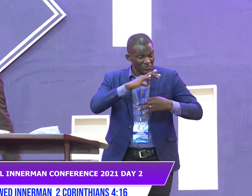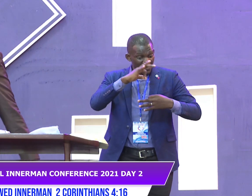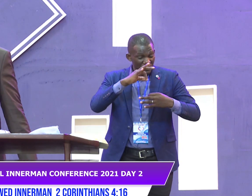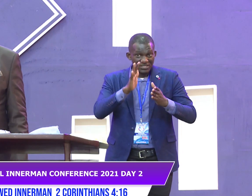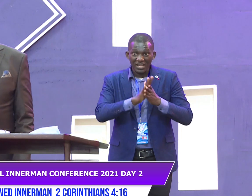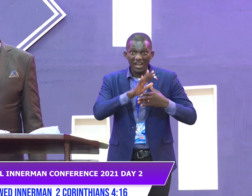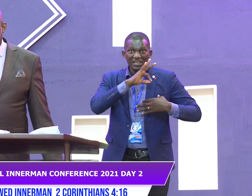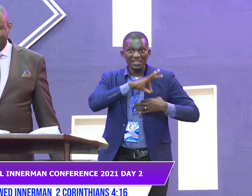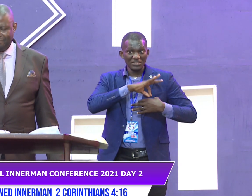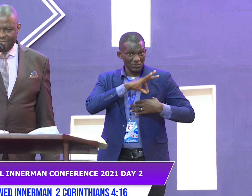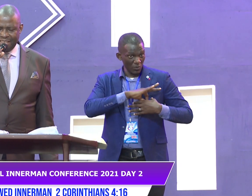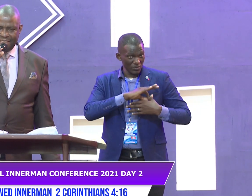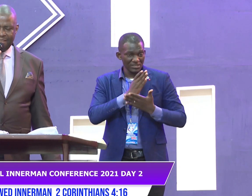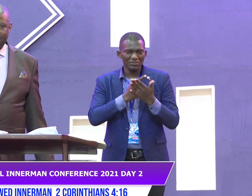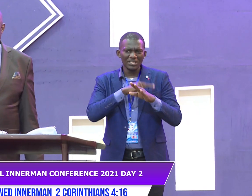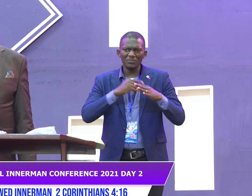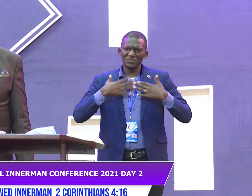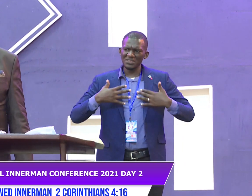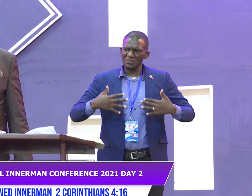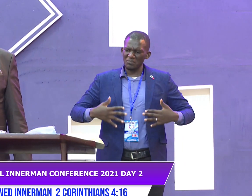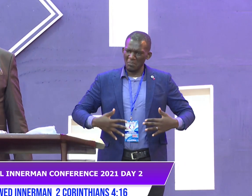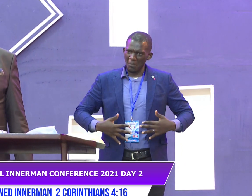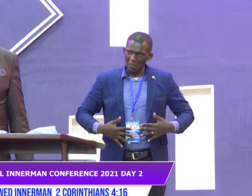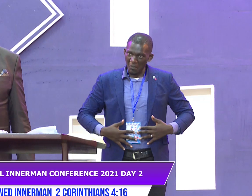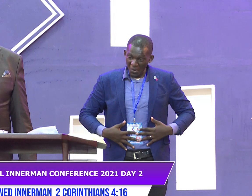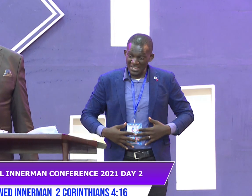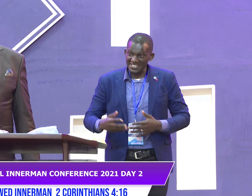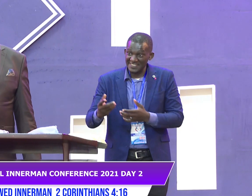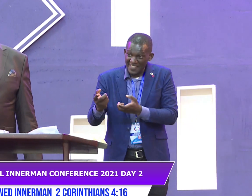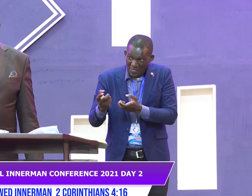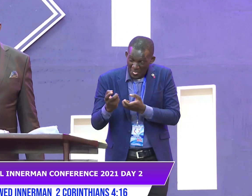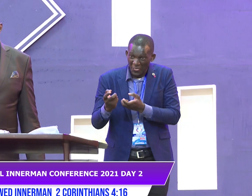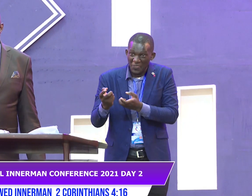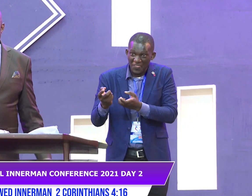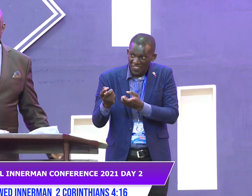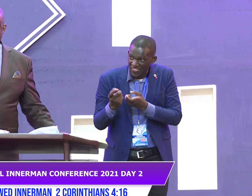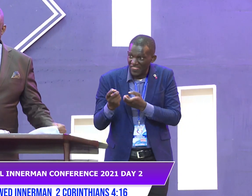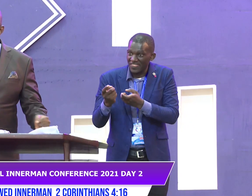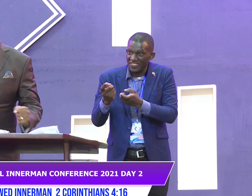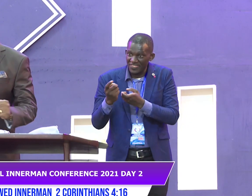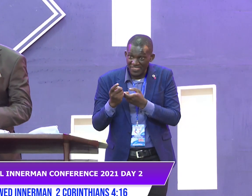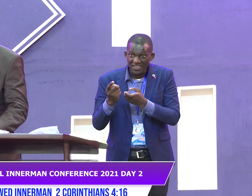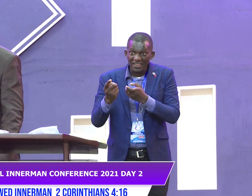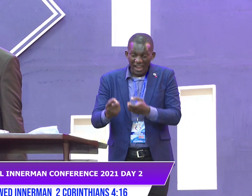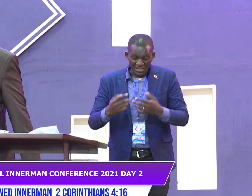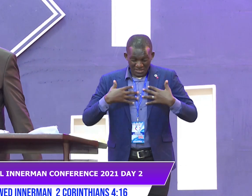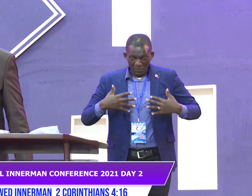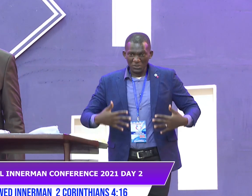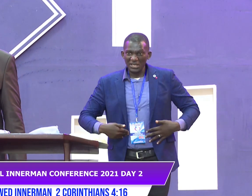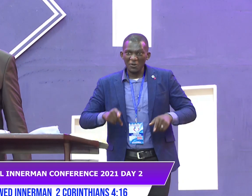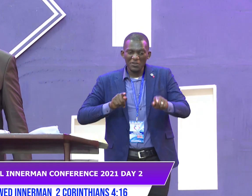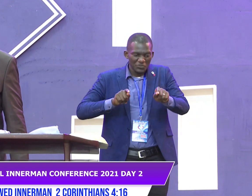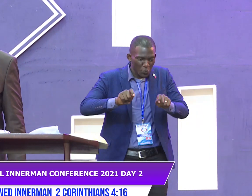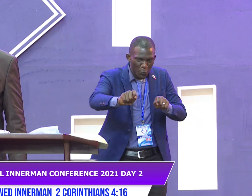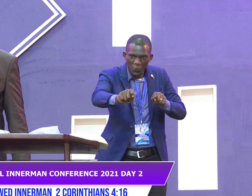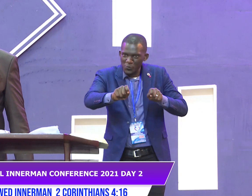At times, the spirit and the soul is pushed or pulled by the body. And